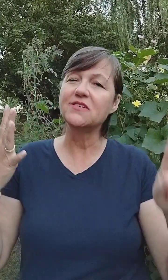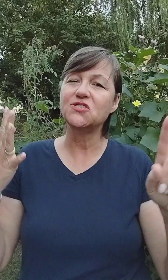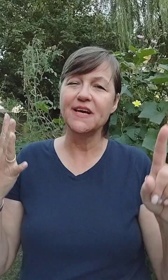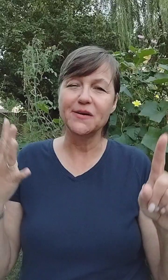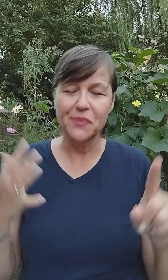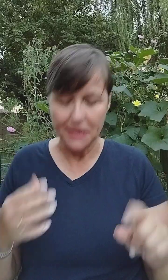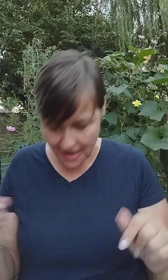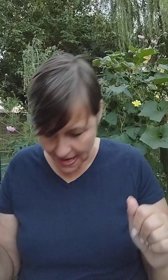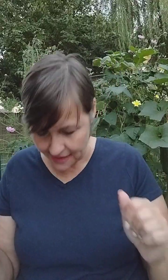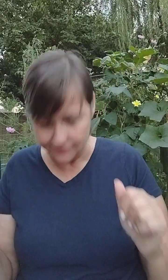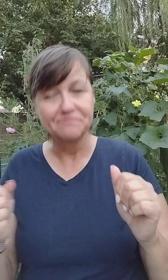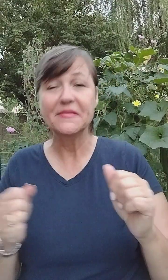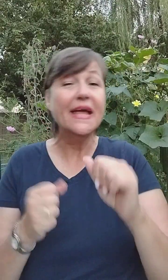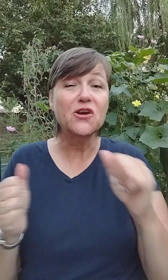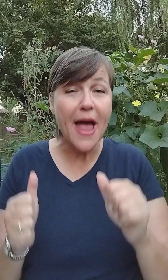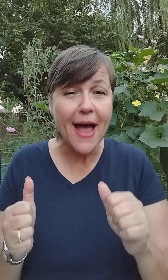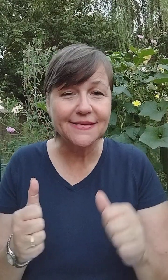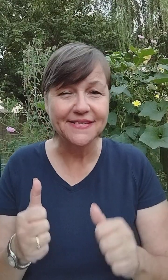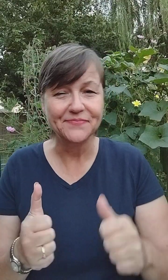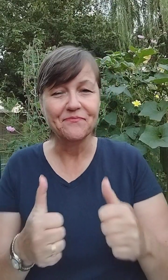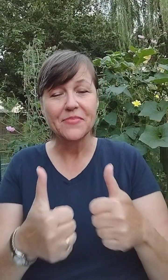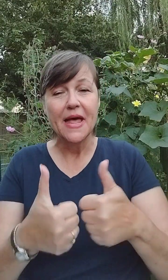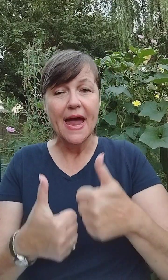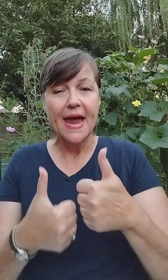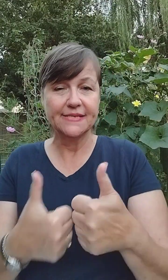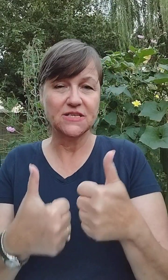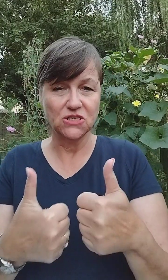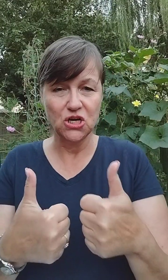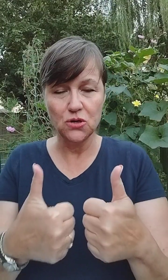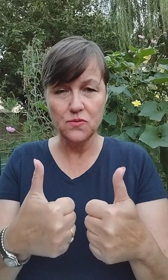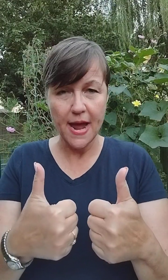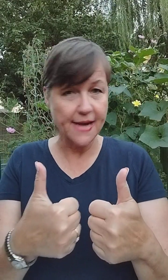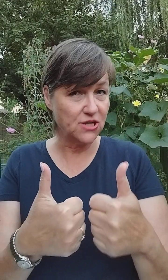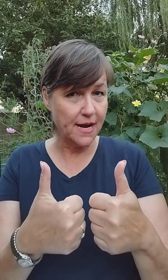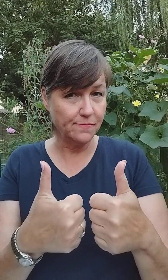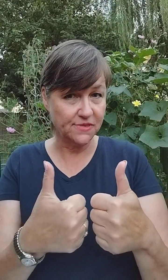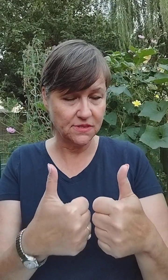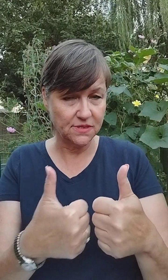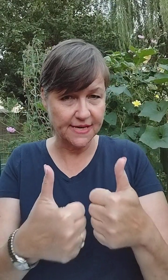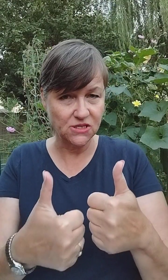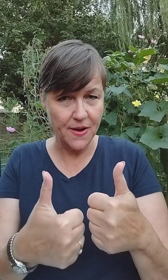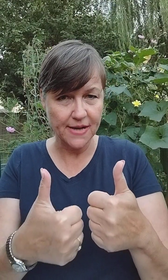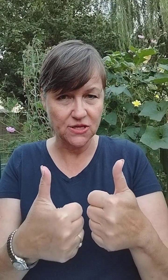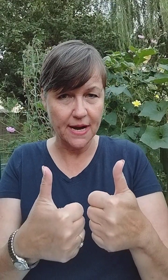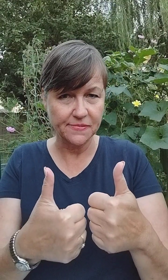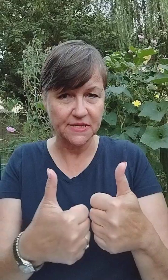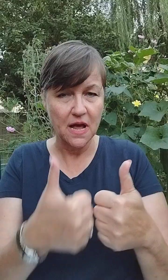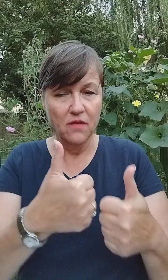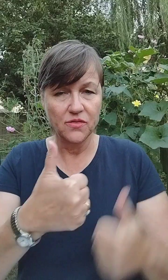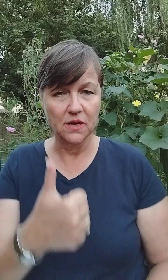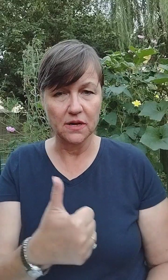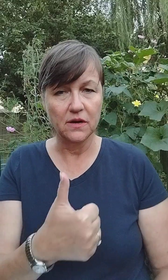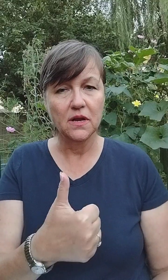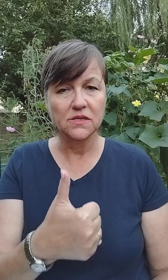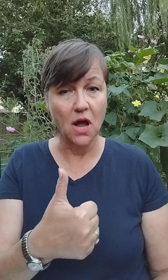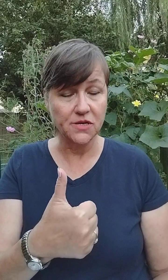fellowship, interact. It's the two hand shapes, these two hand shapes, the